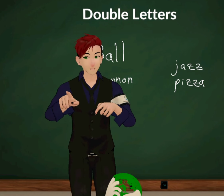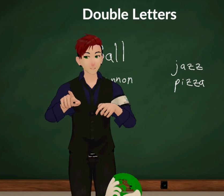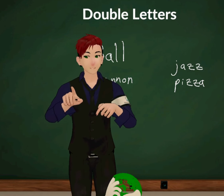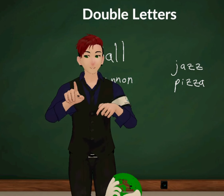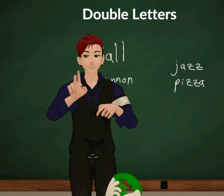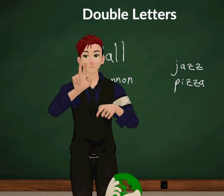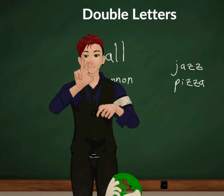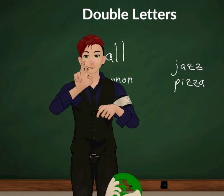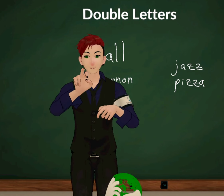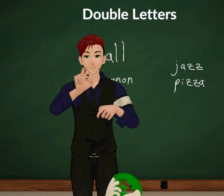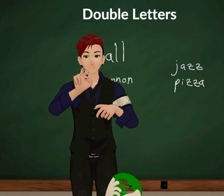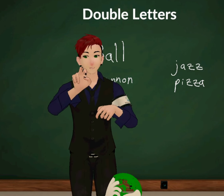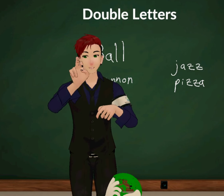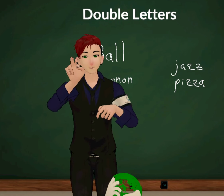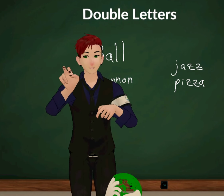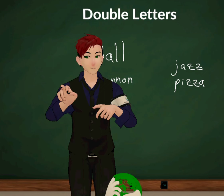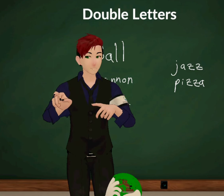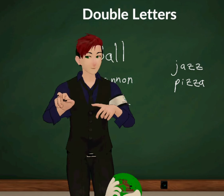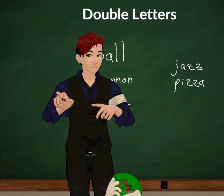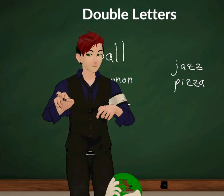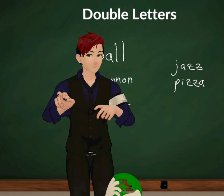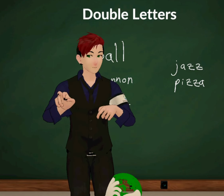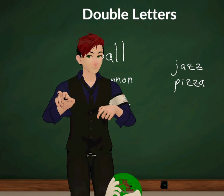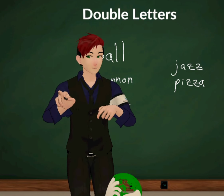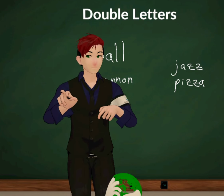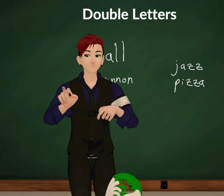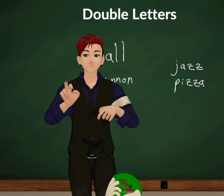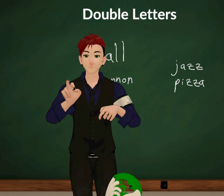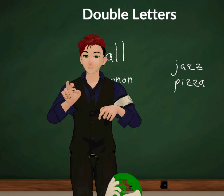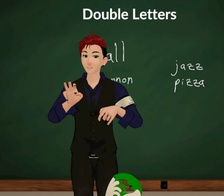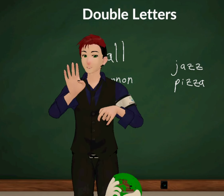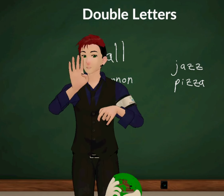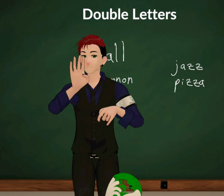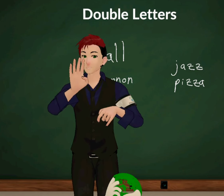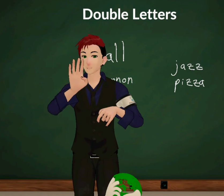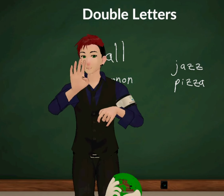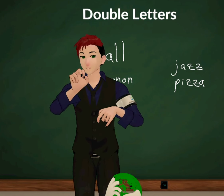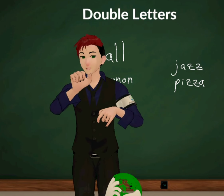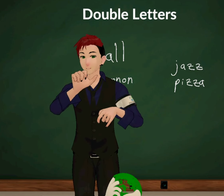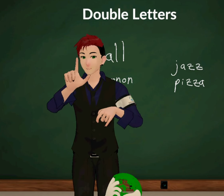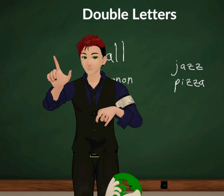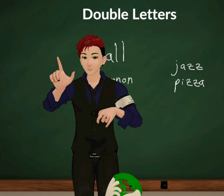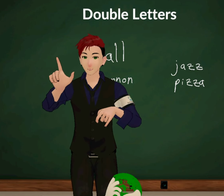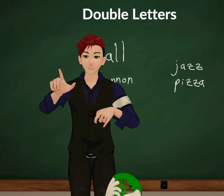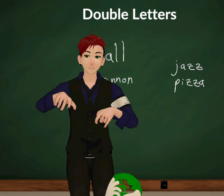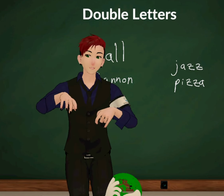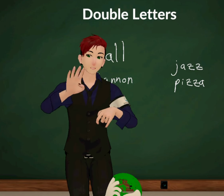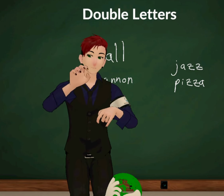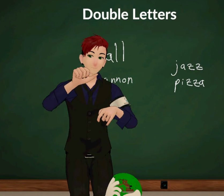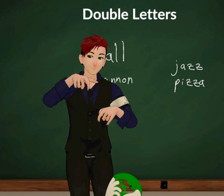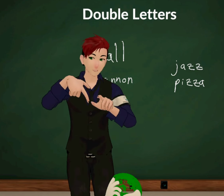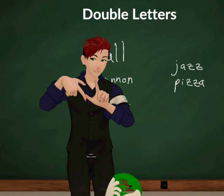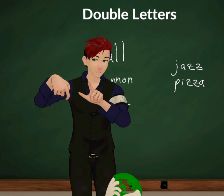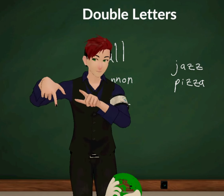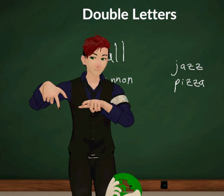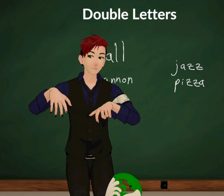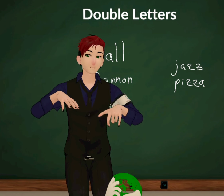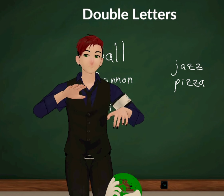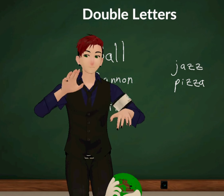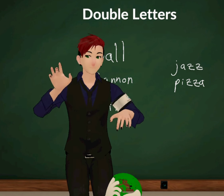in it, you can actually just do 2 fingers and do Z. Everything else, you drag it. BALL. I think Bill does it too